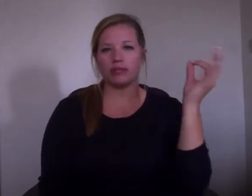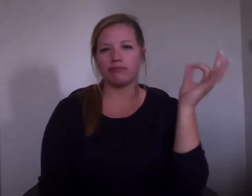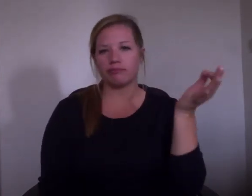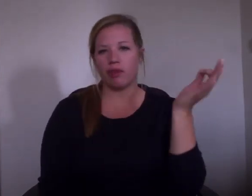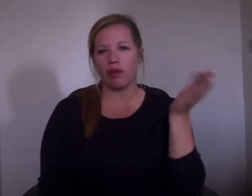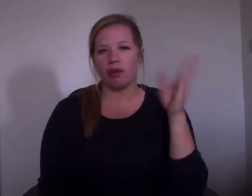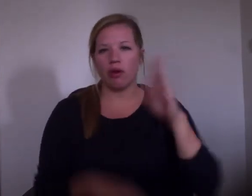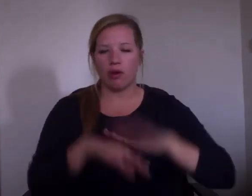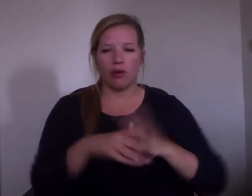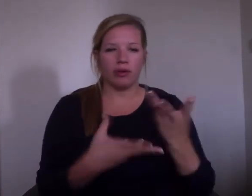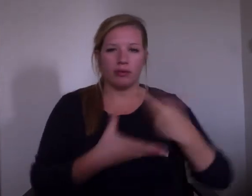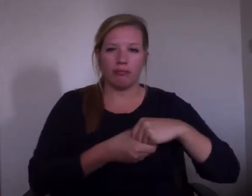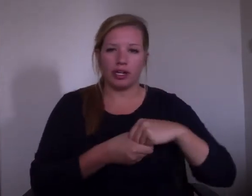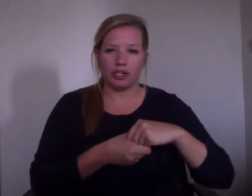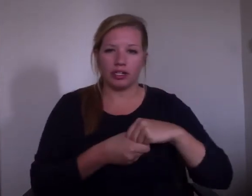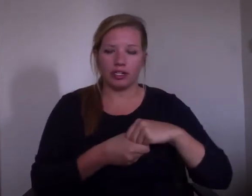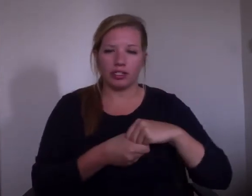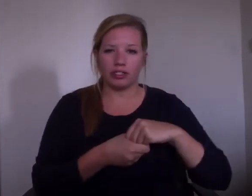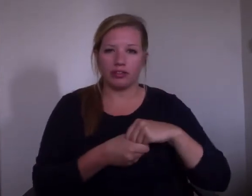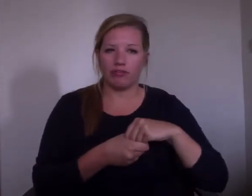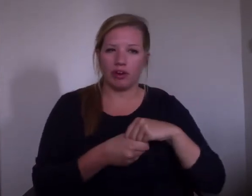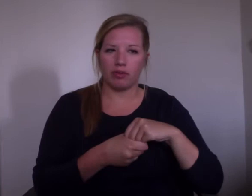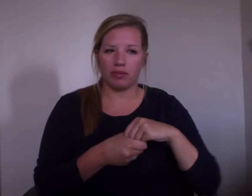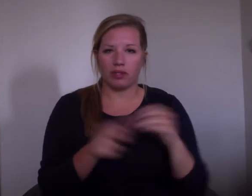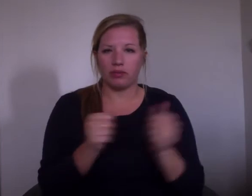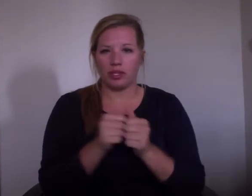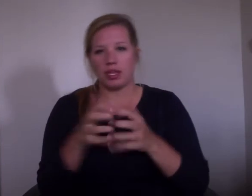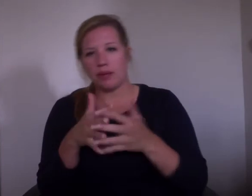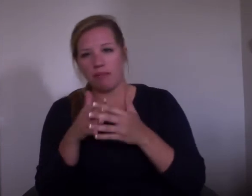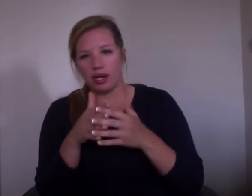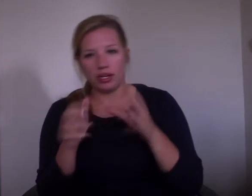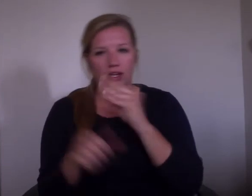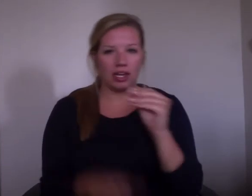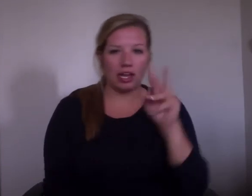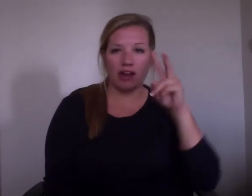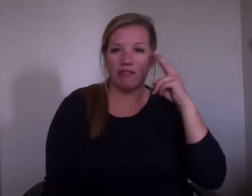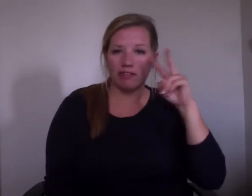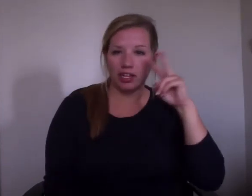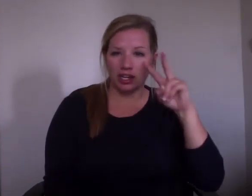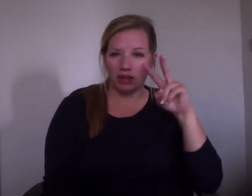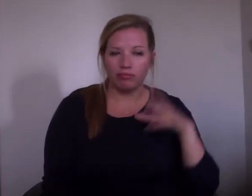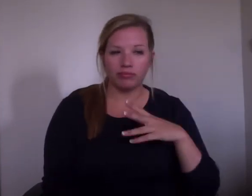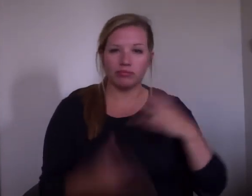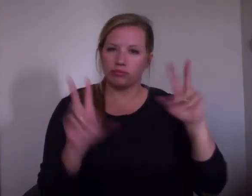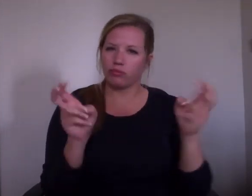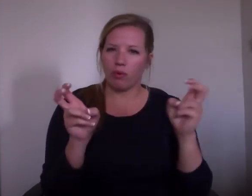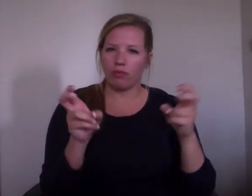American involvement in Vietnam. This is titled The Phases of the Vietnamese Conflict.